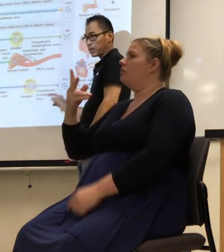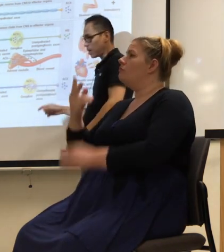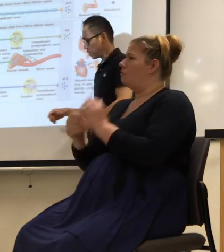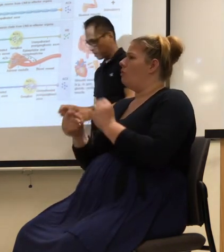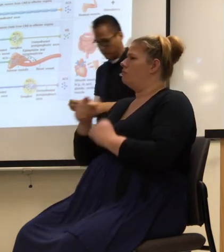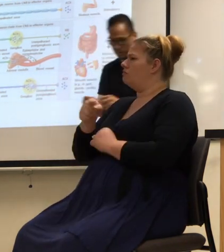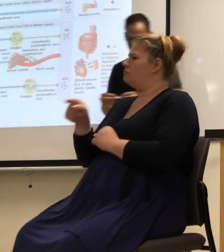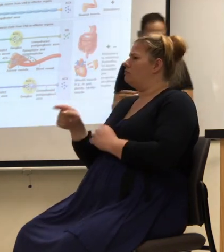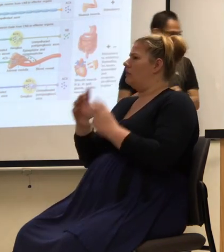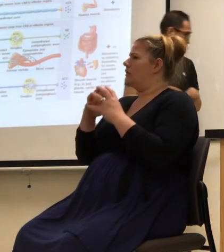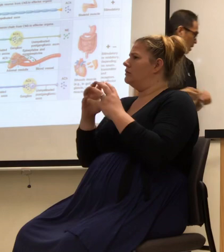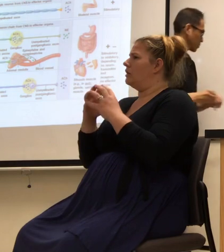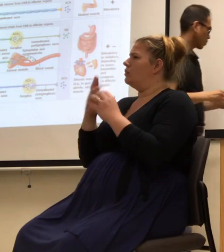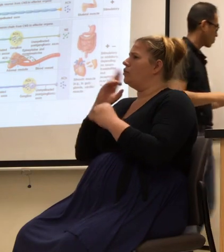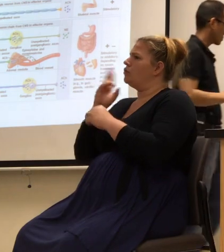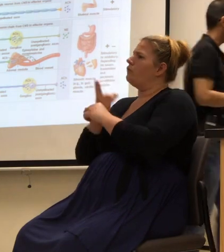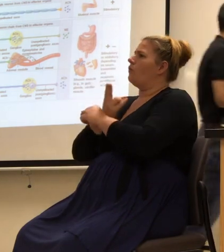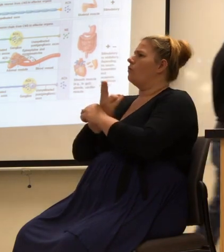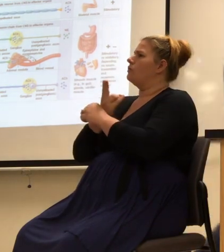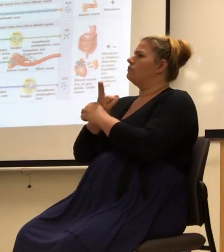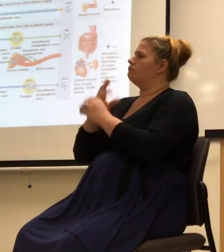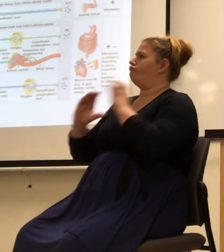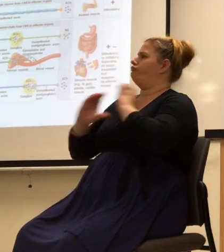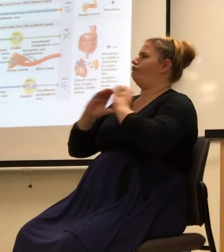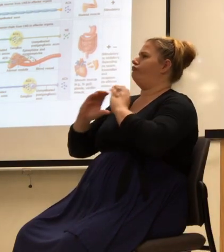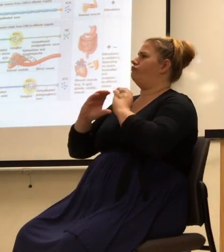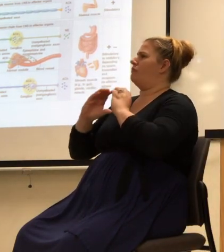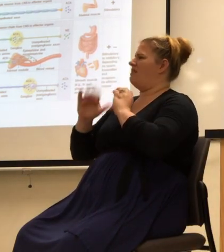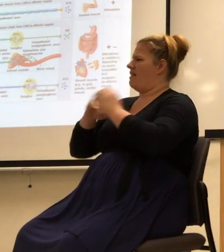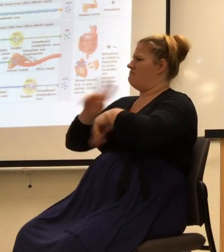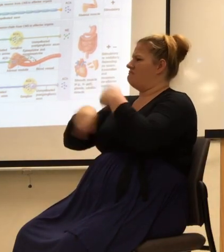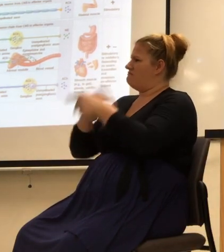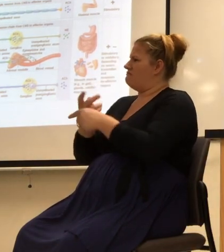to communicate as a neurotransmitter.